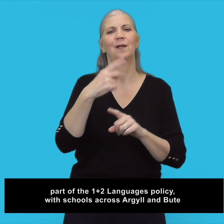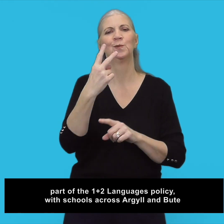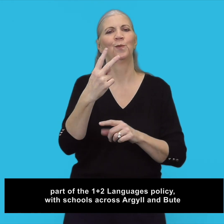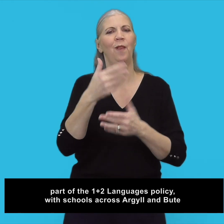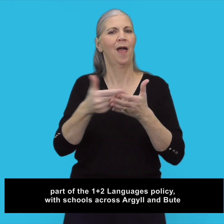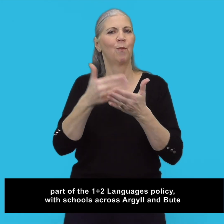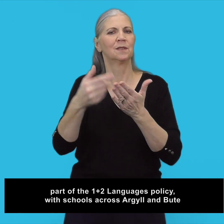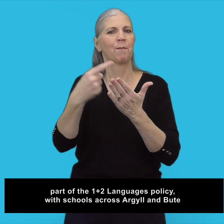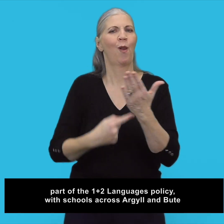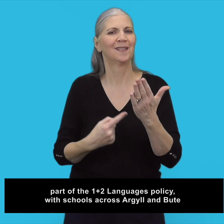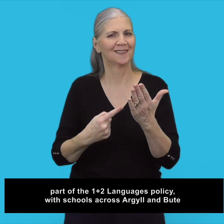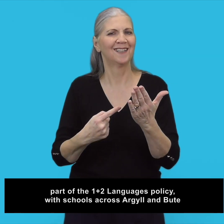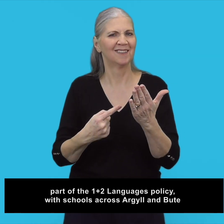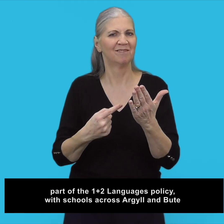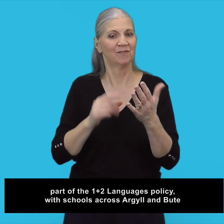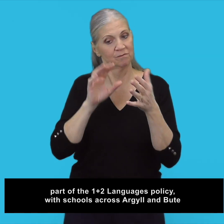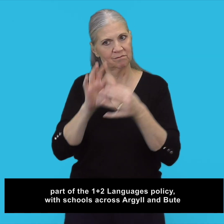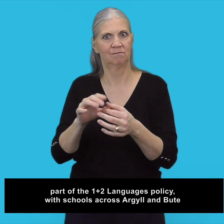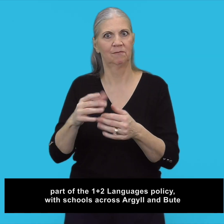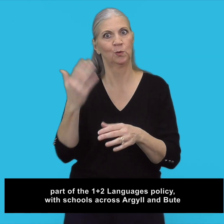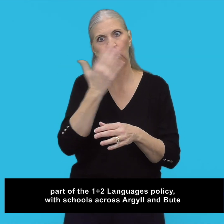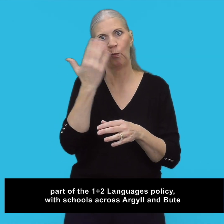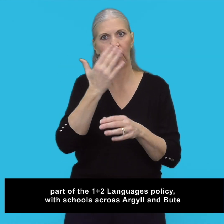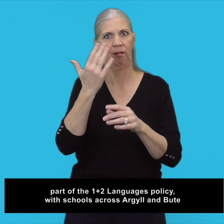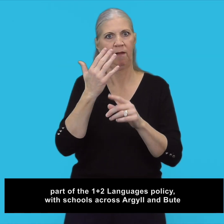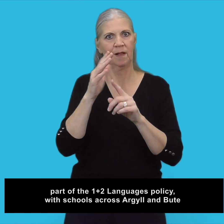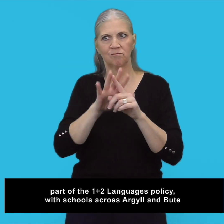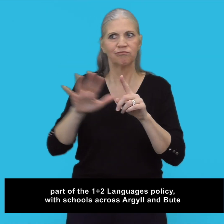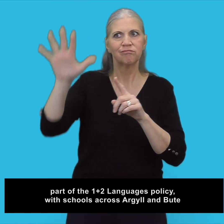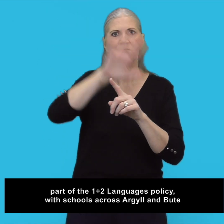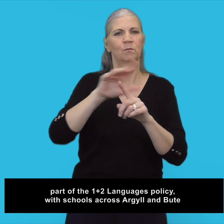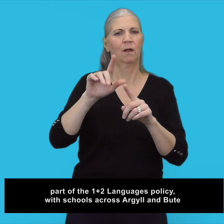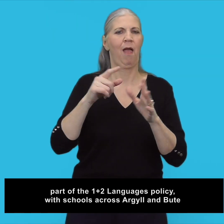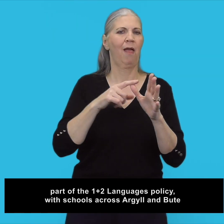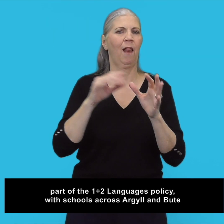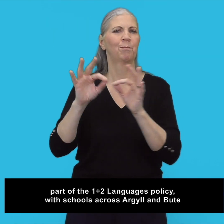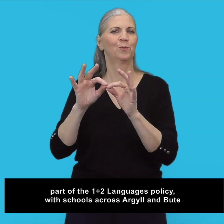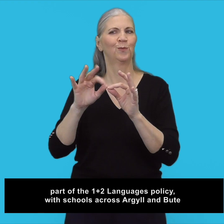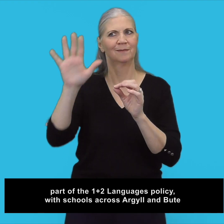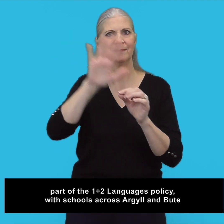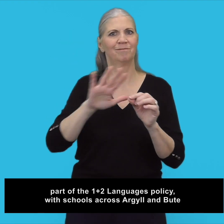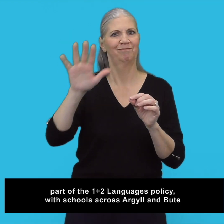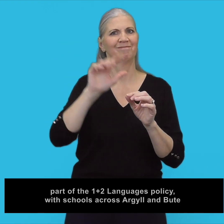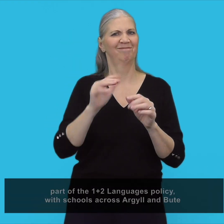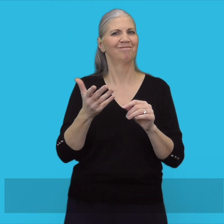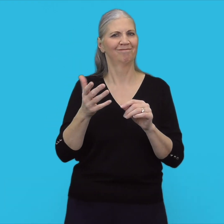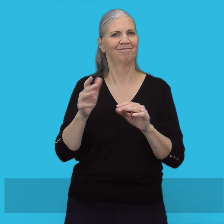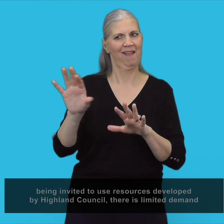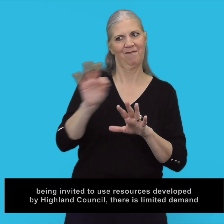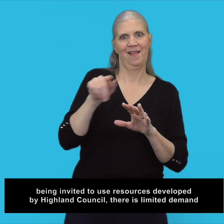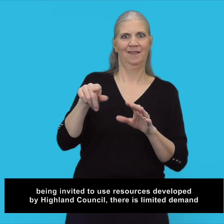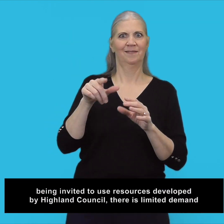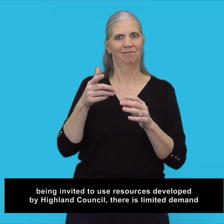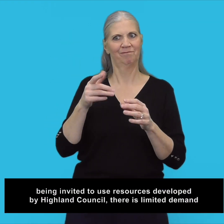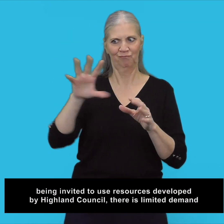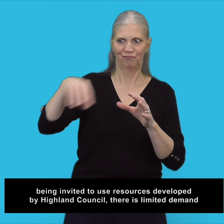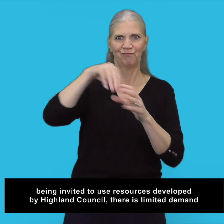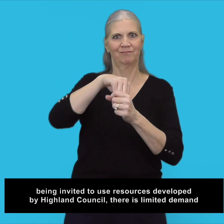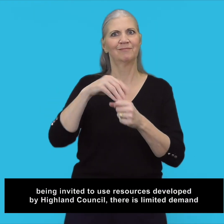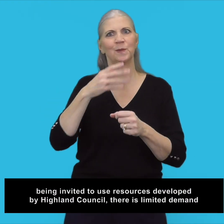policy, with schools across Argyll and Bute being invited to use resources developed by Highland